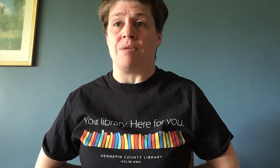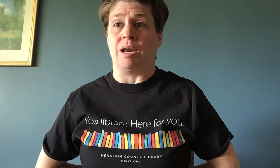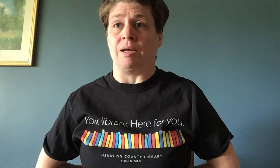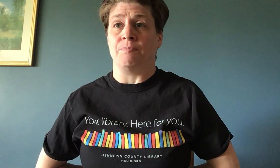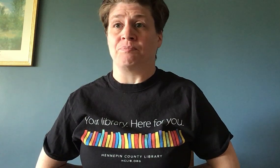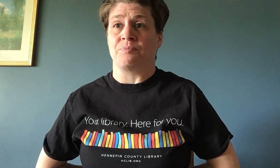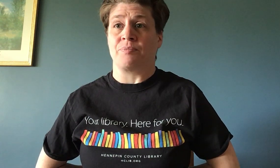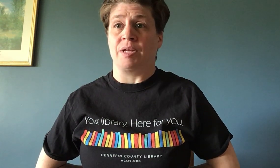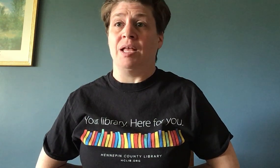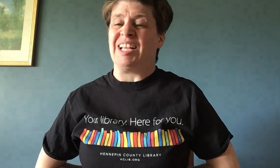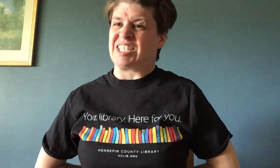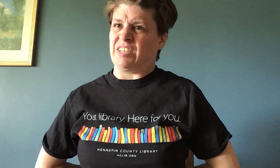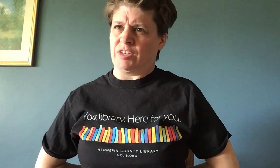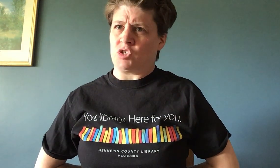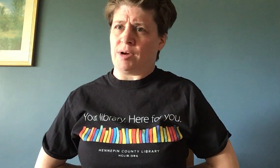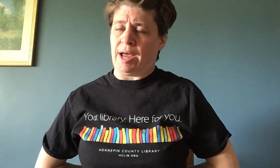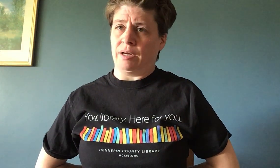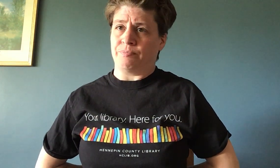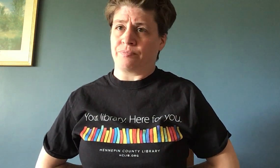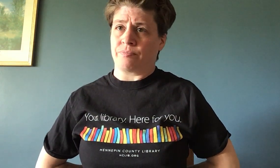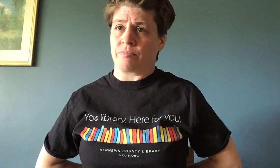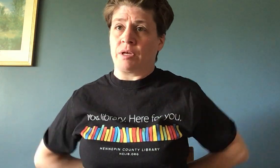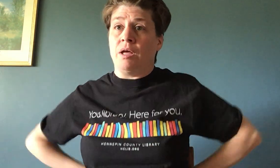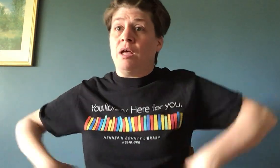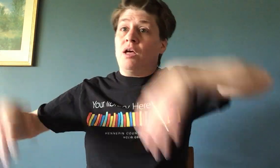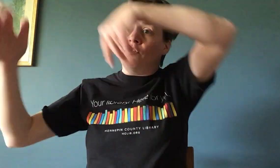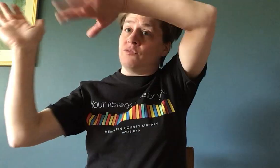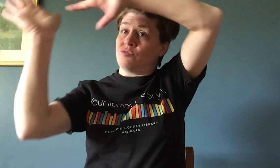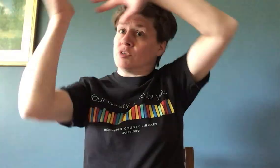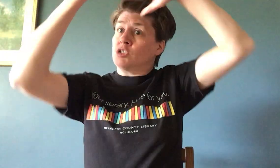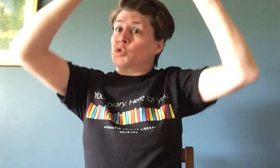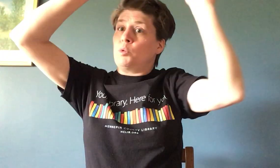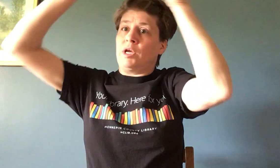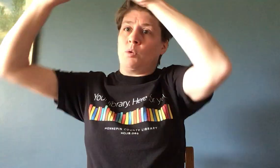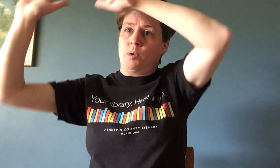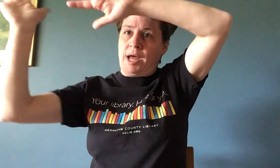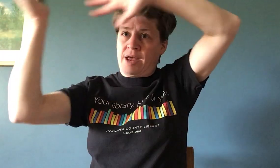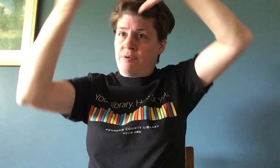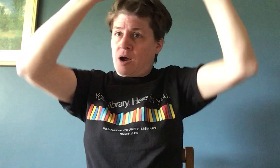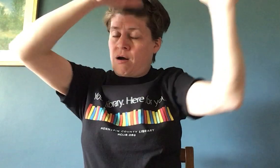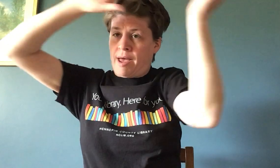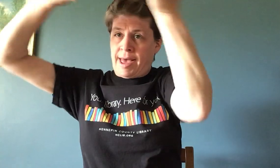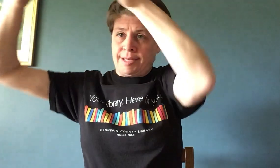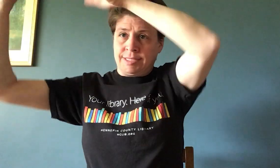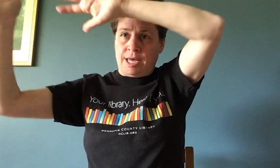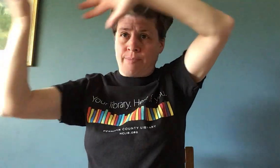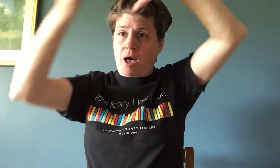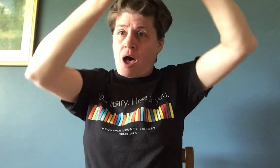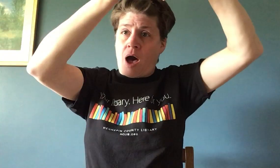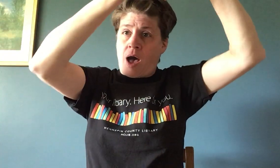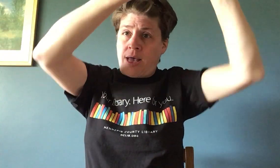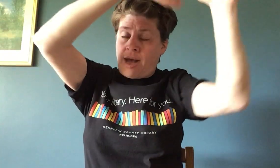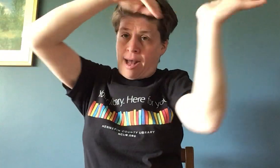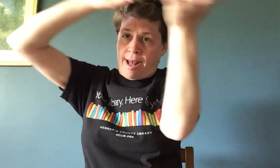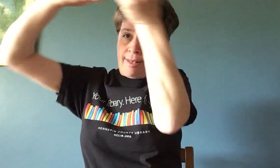meaning. Let's give it a try. First we wave our hands up high, hands